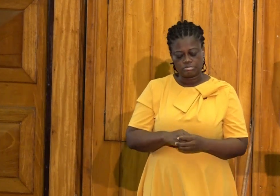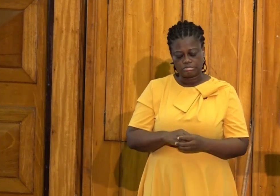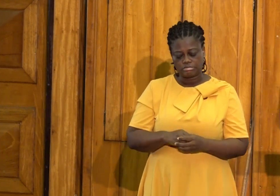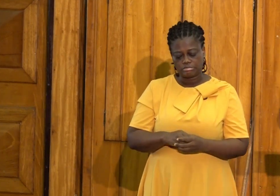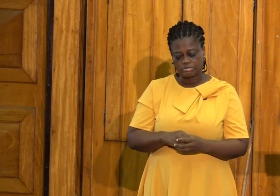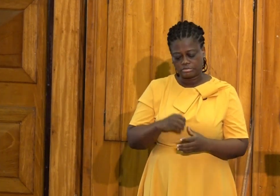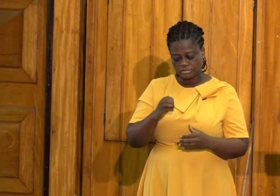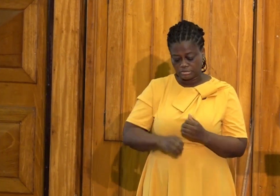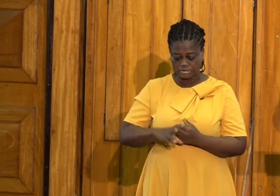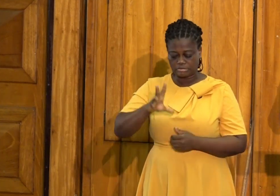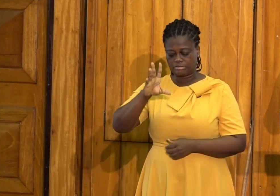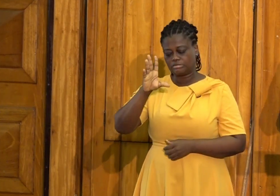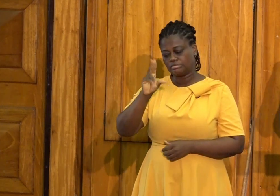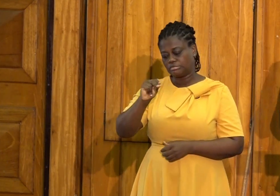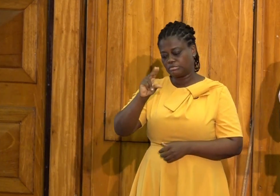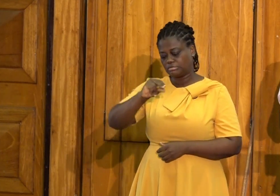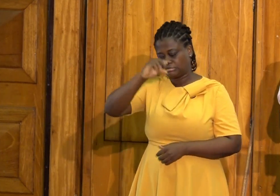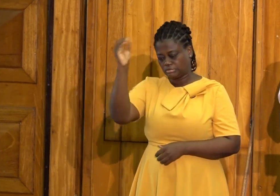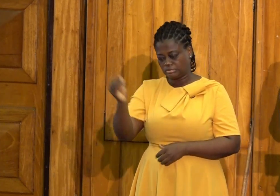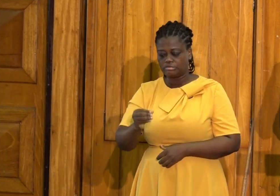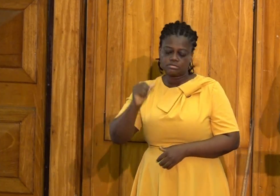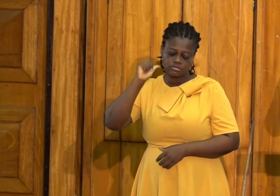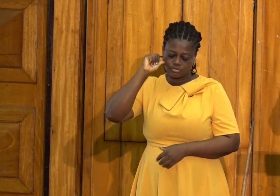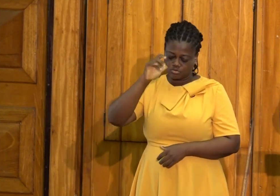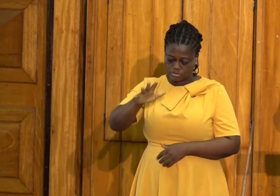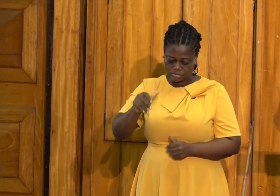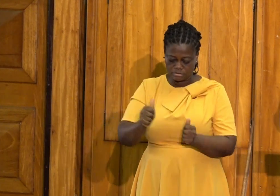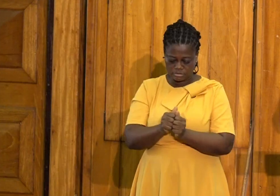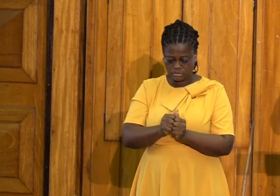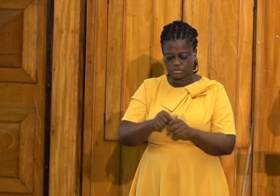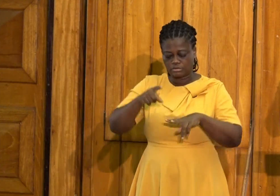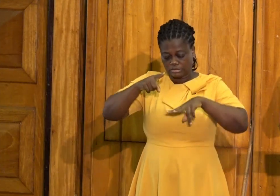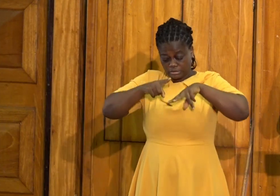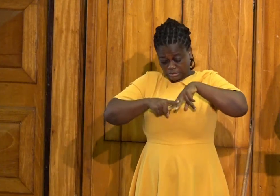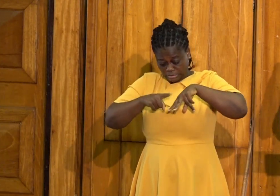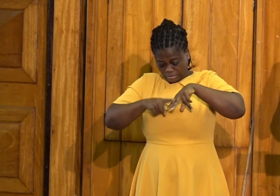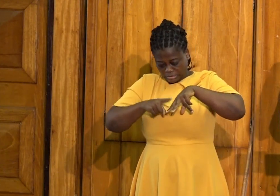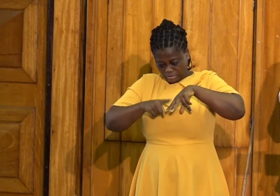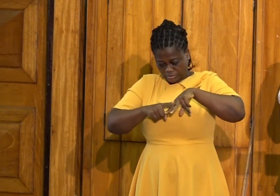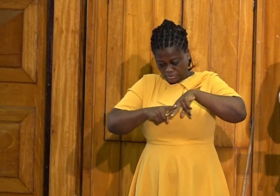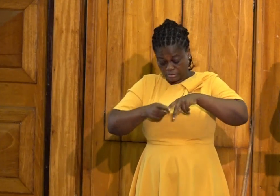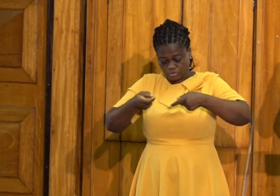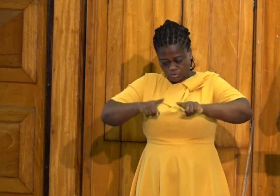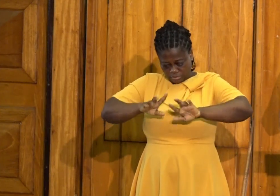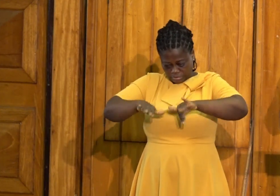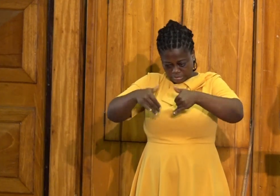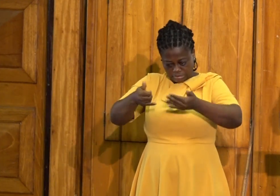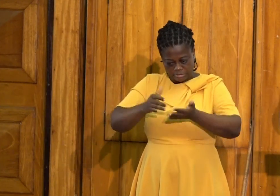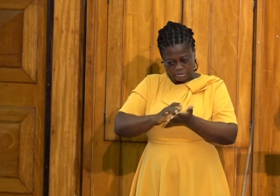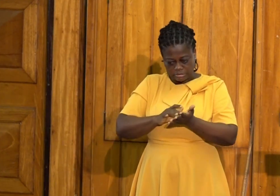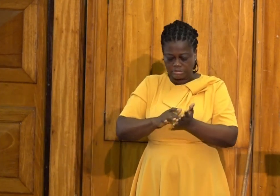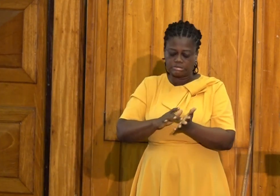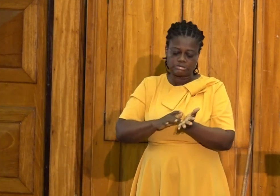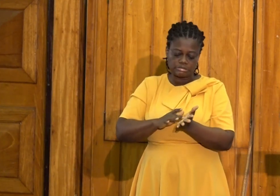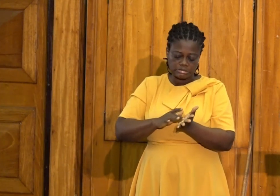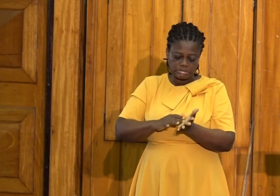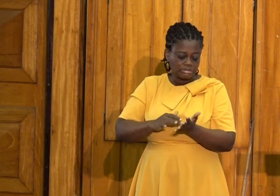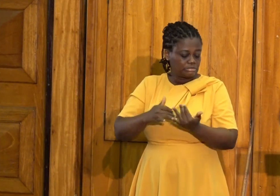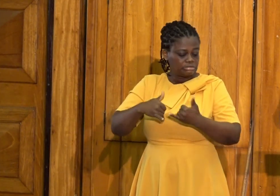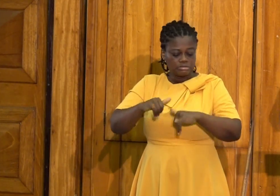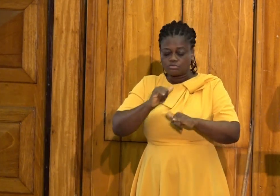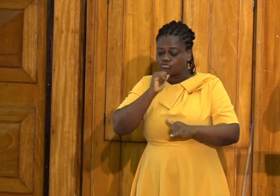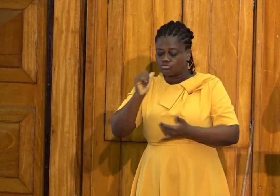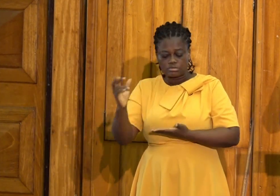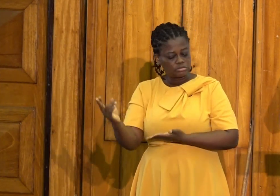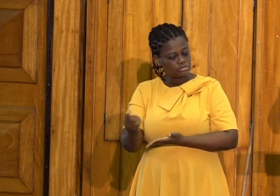13% of the women living with HIV who were treated did not return. They had recurring lesions,